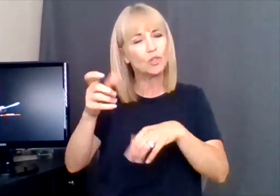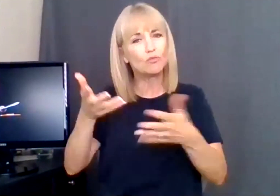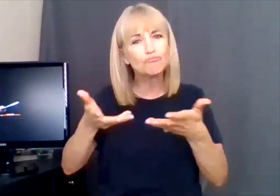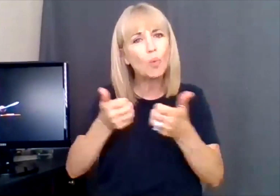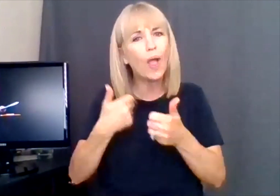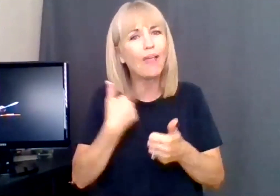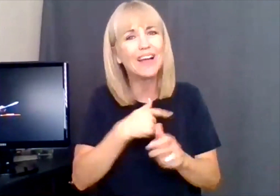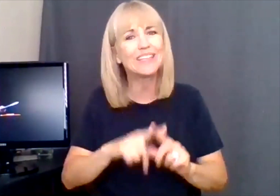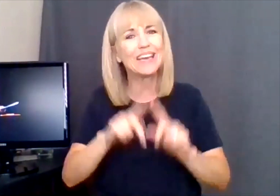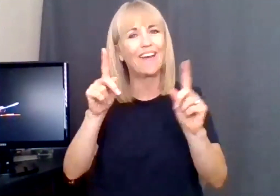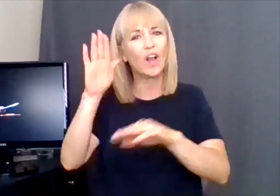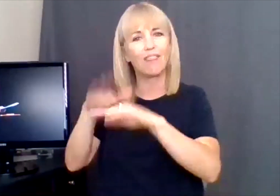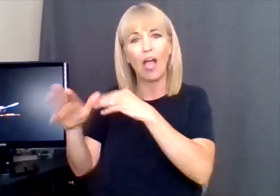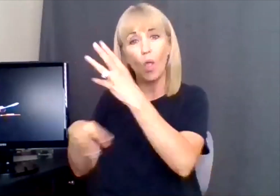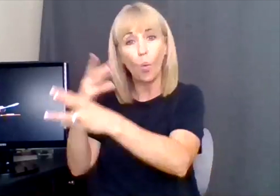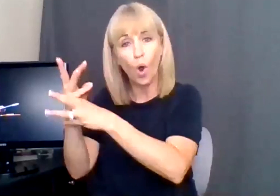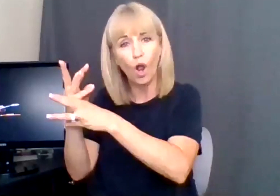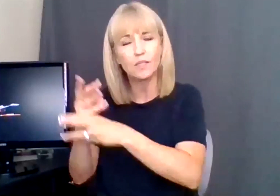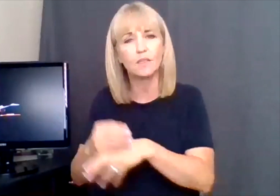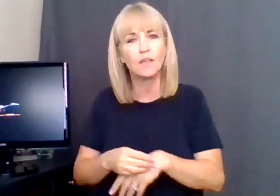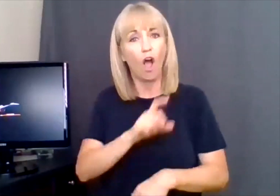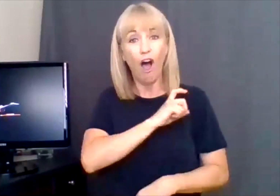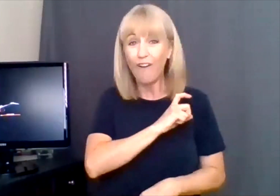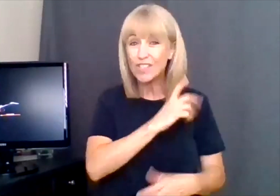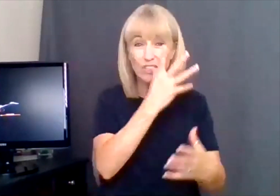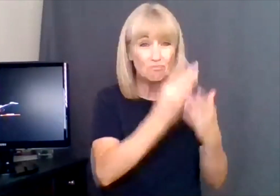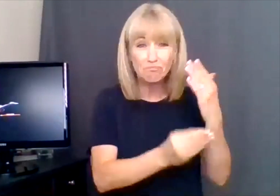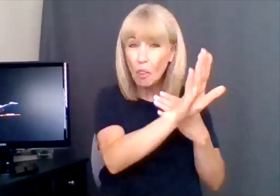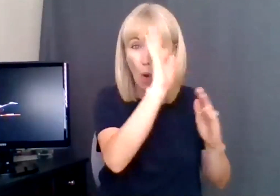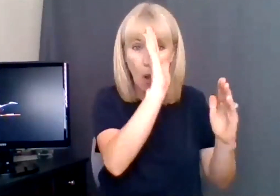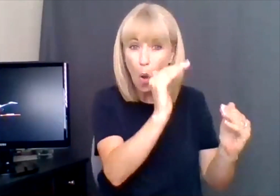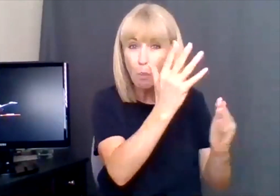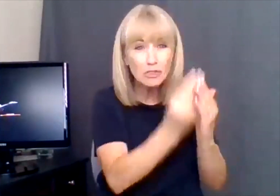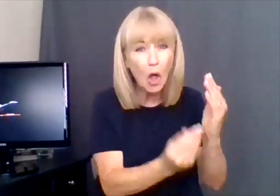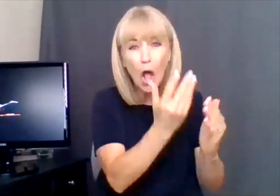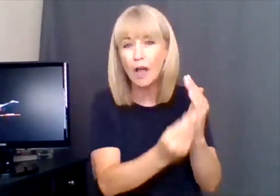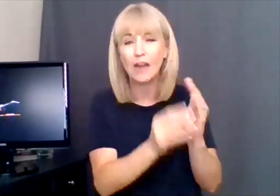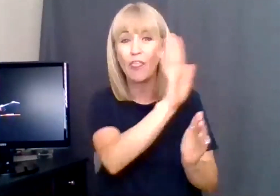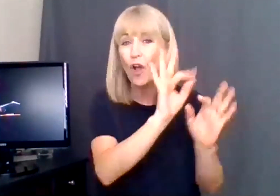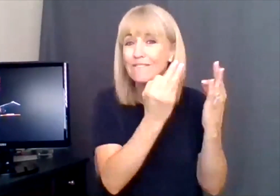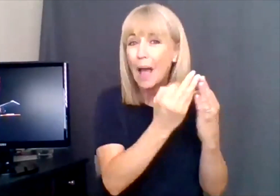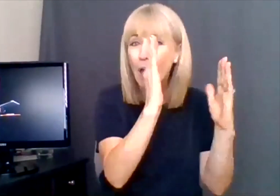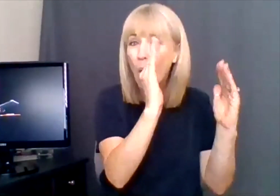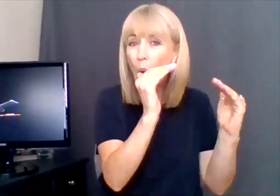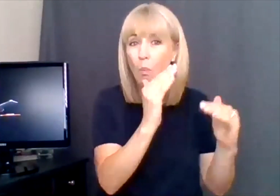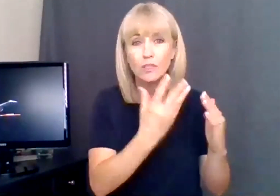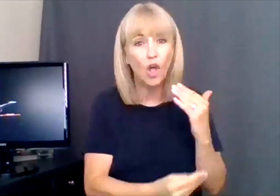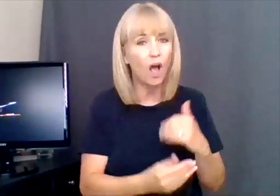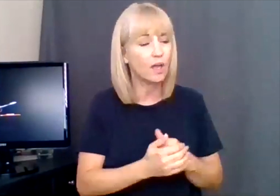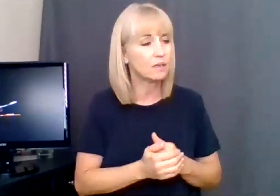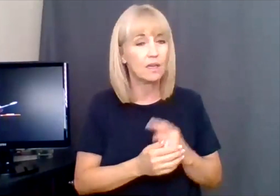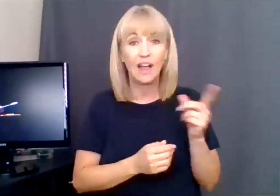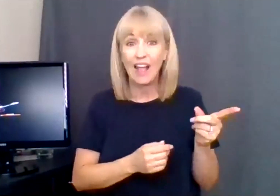us. Officers lose hope, and so are their families. Children are being told by their parents to stop telling their